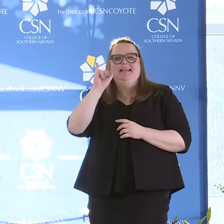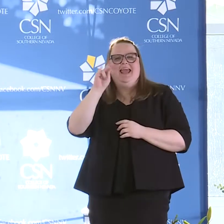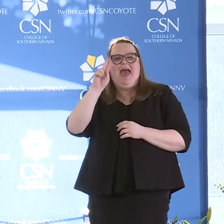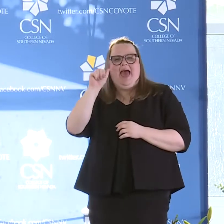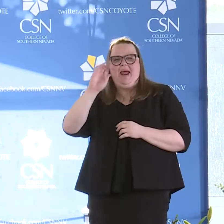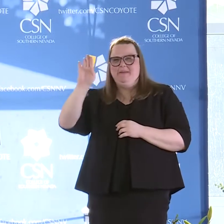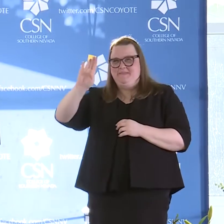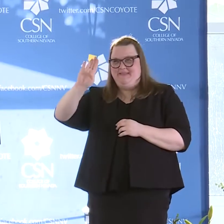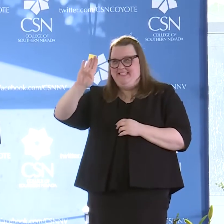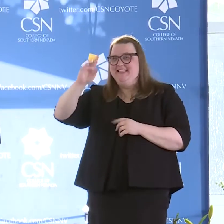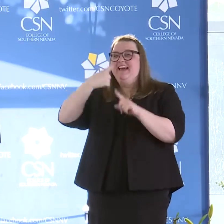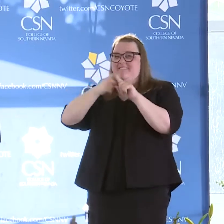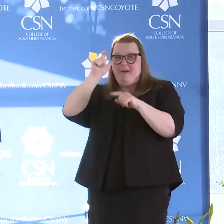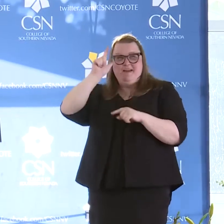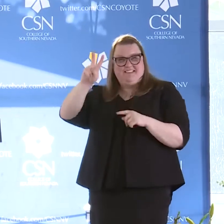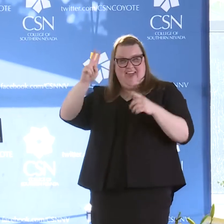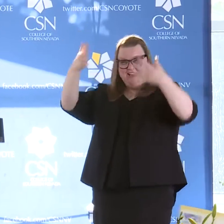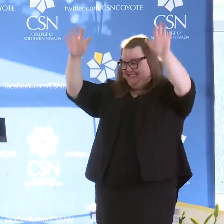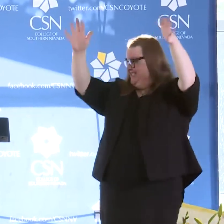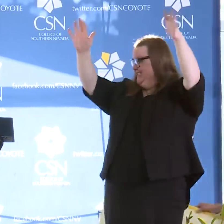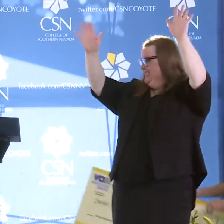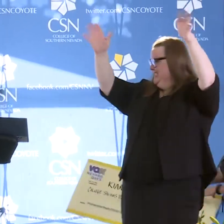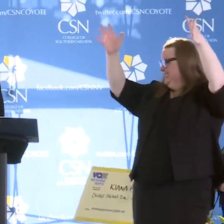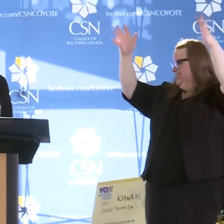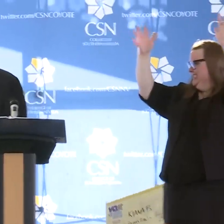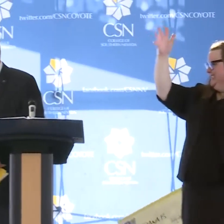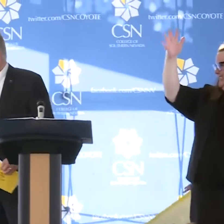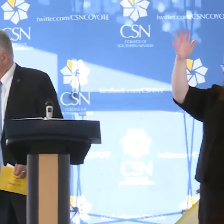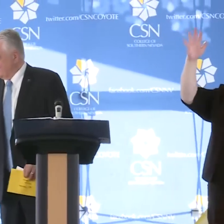Kiana B. from Las Vegas.